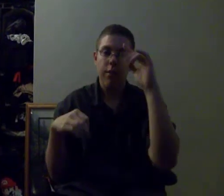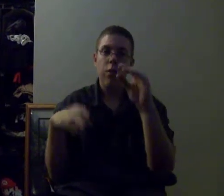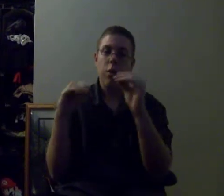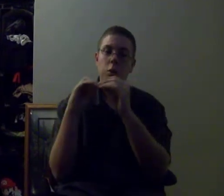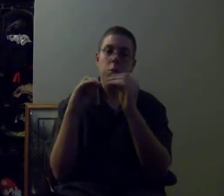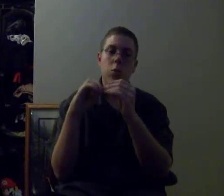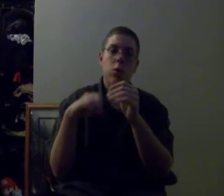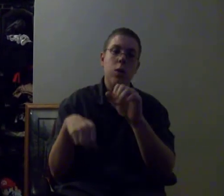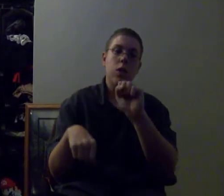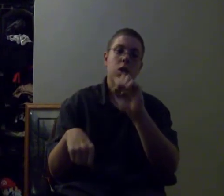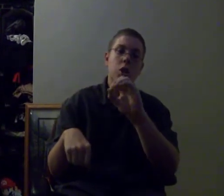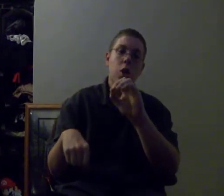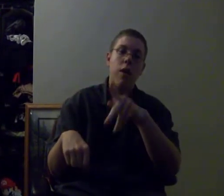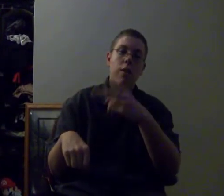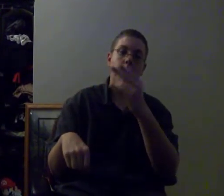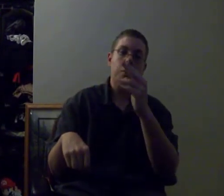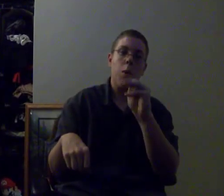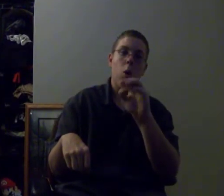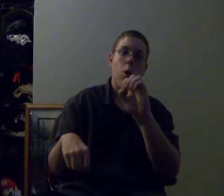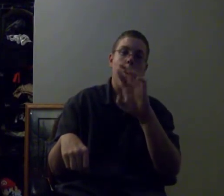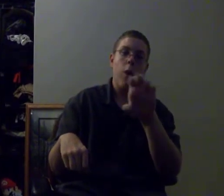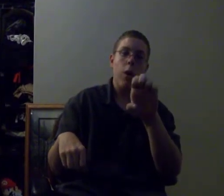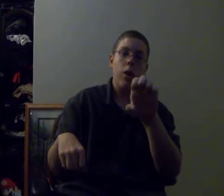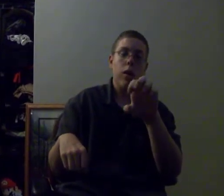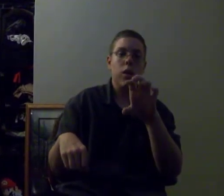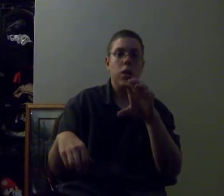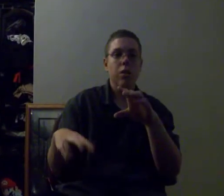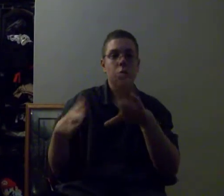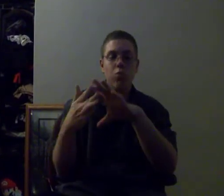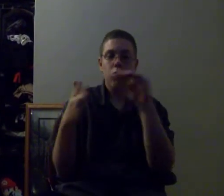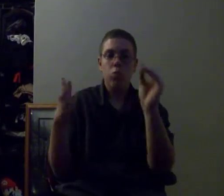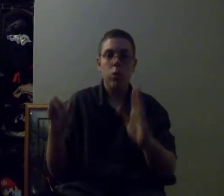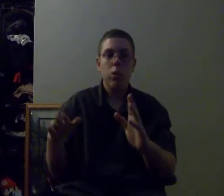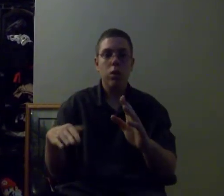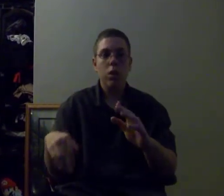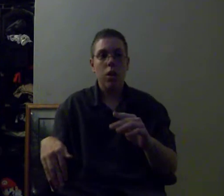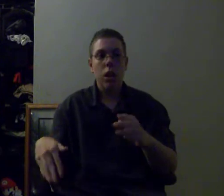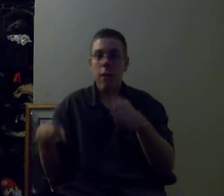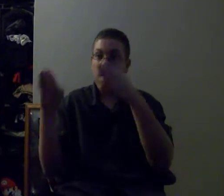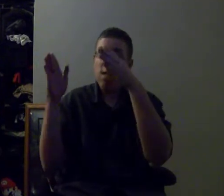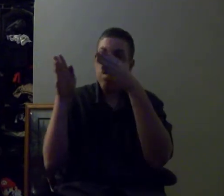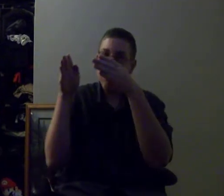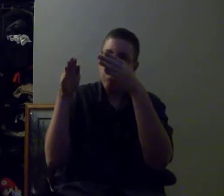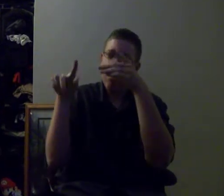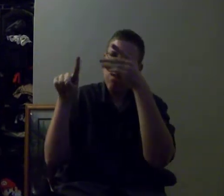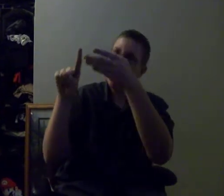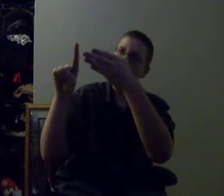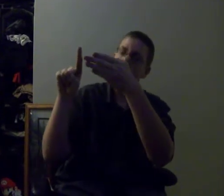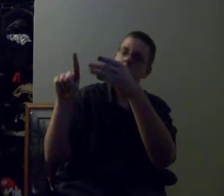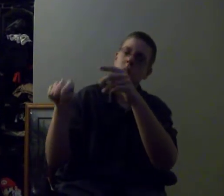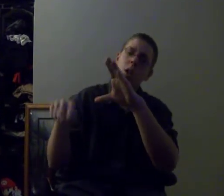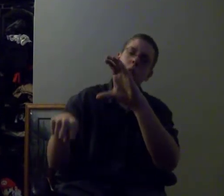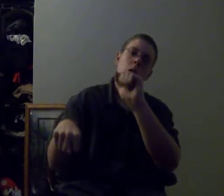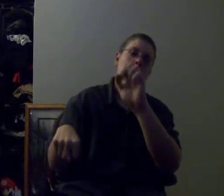similar class, reading class, but the needs are very different. So again, the goal is to integrate reading, writing, and research projects